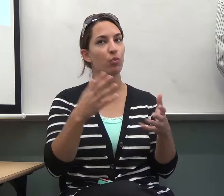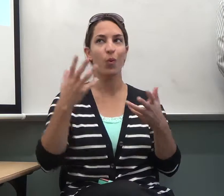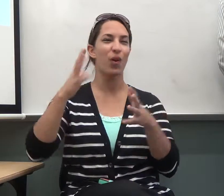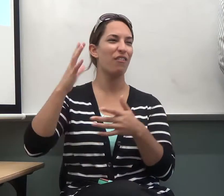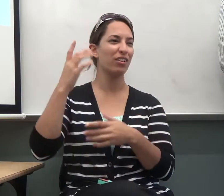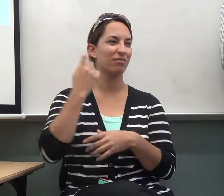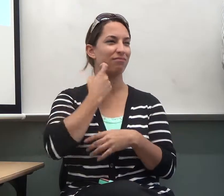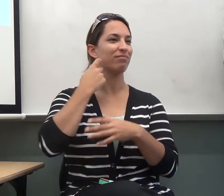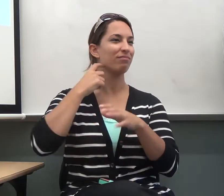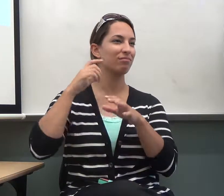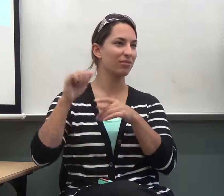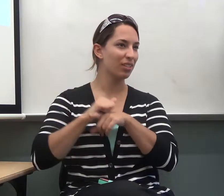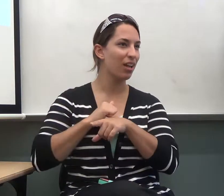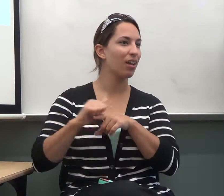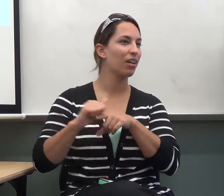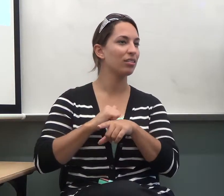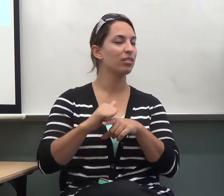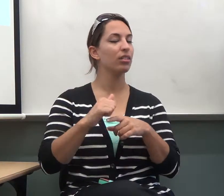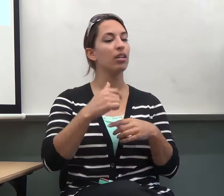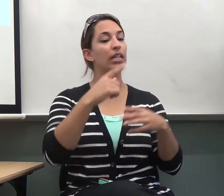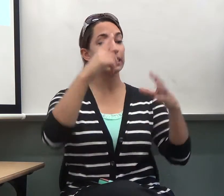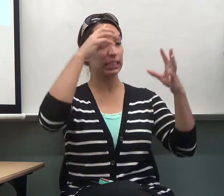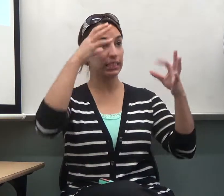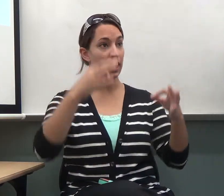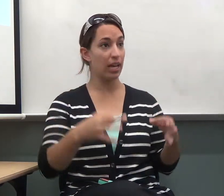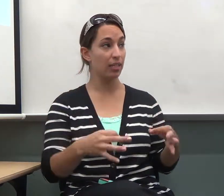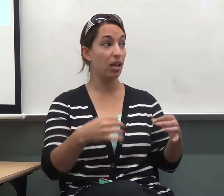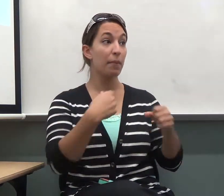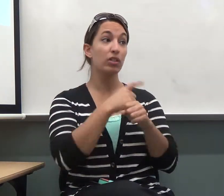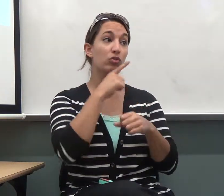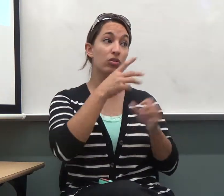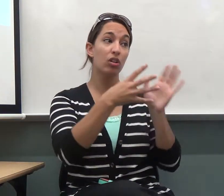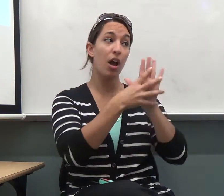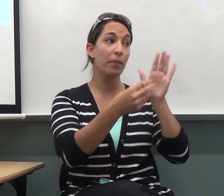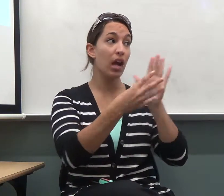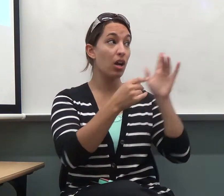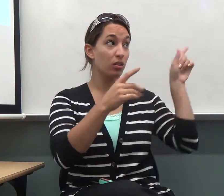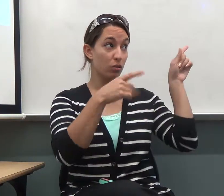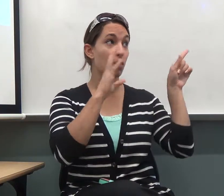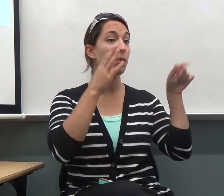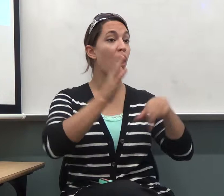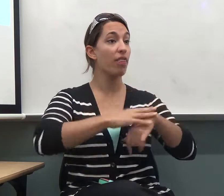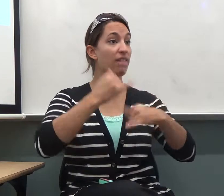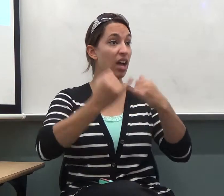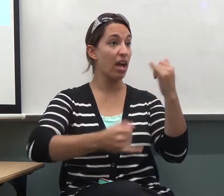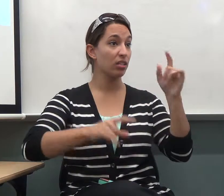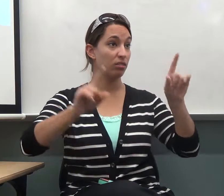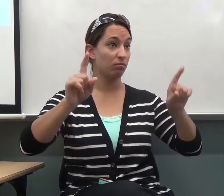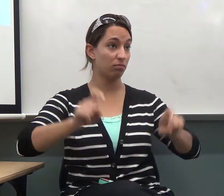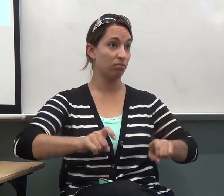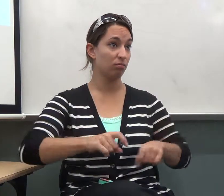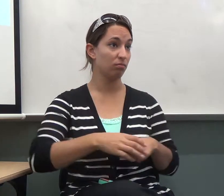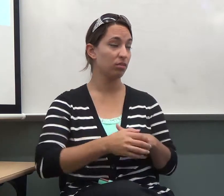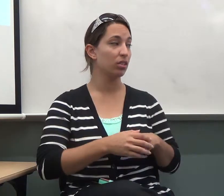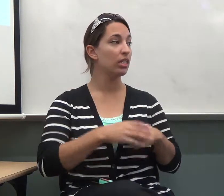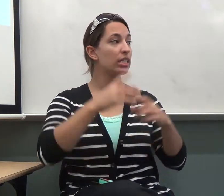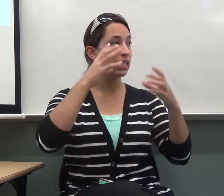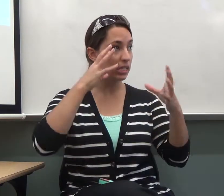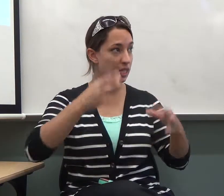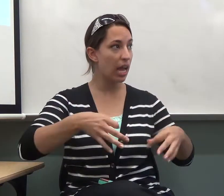that is to decide. You're going to want to write this down if you're not. It's going to be on the final. Decide on the main